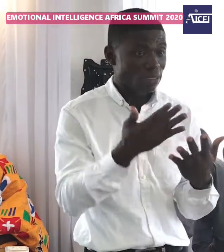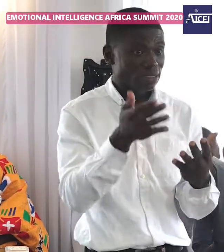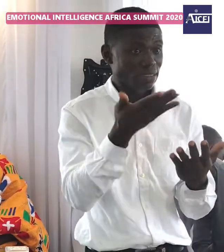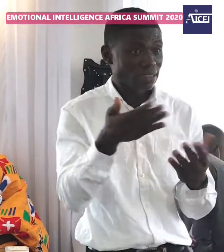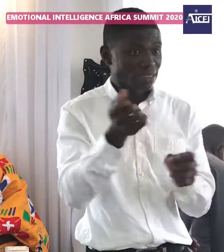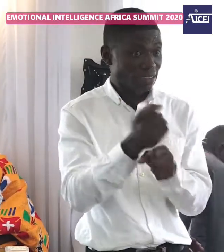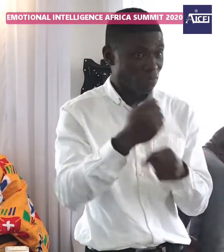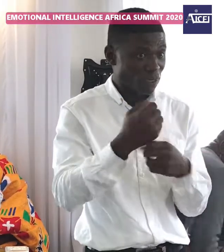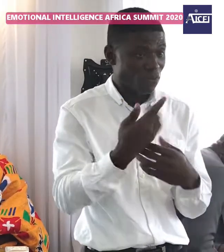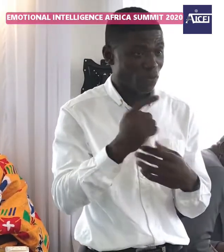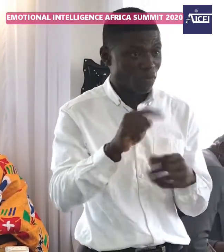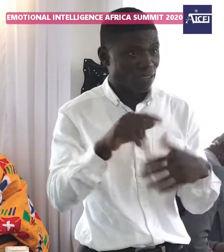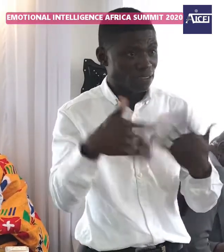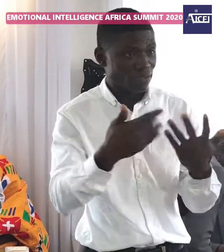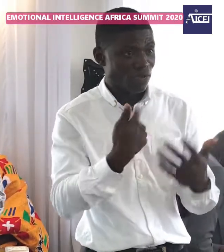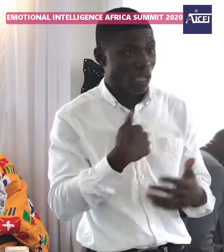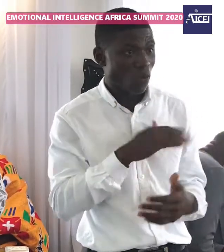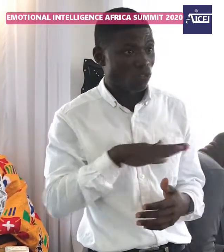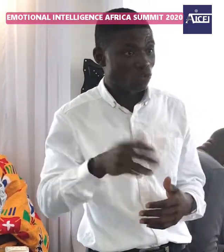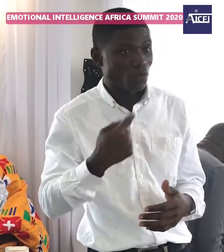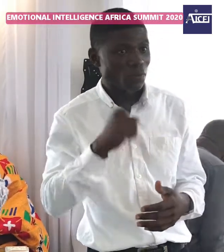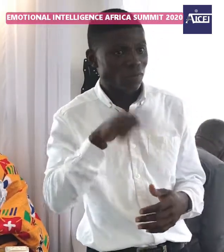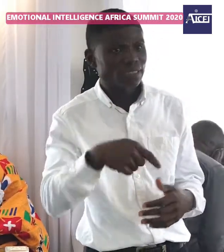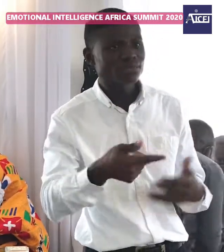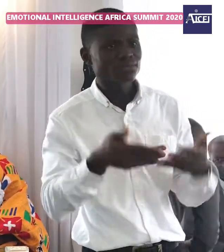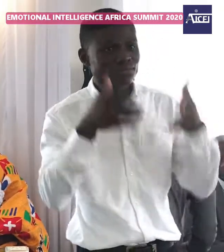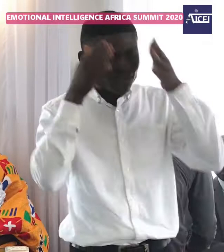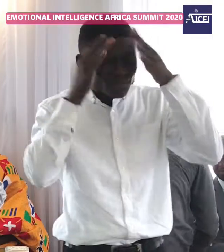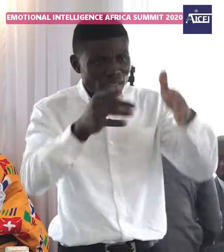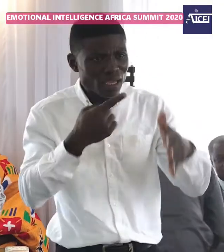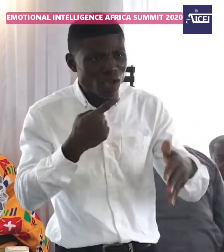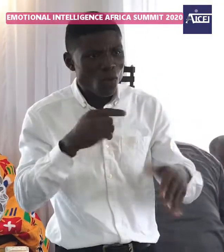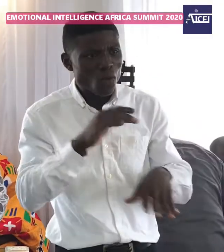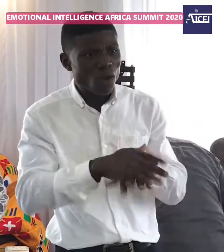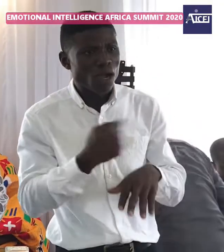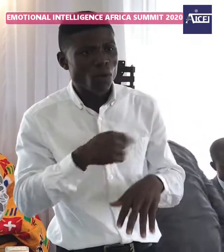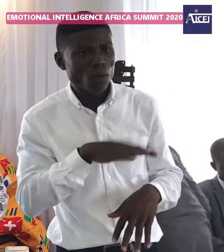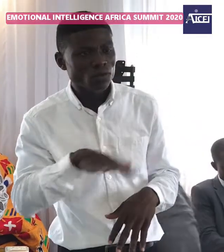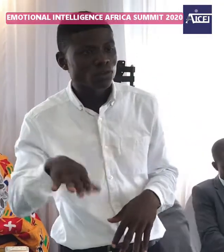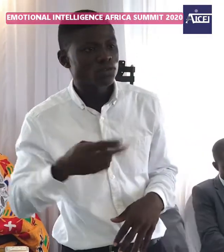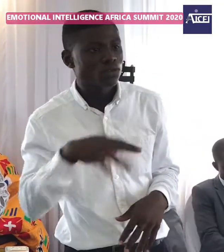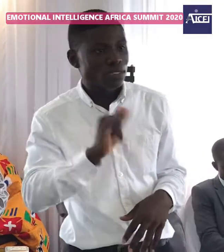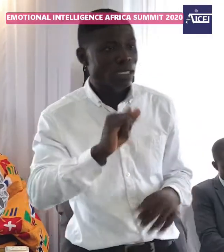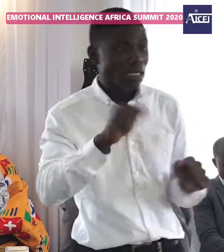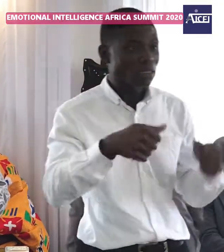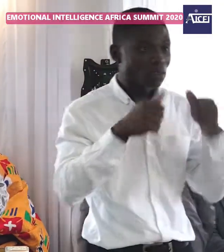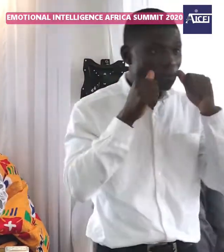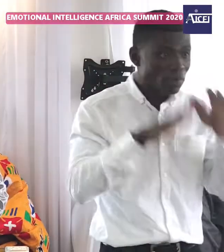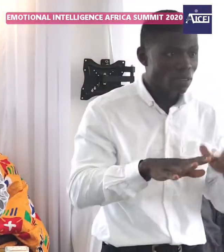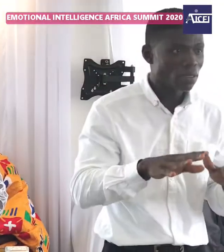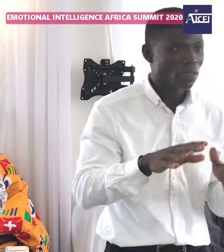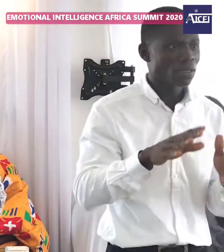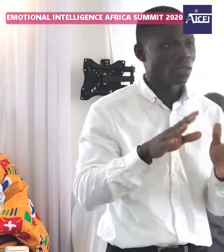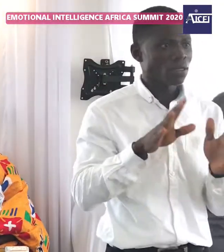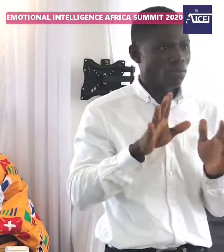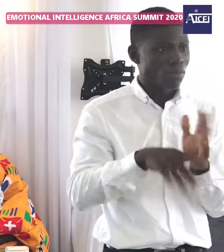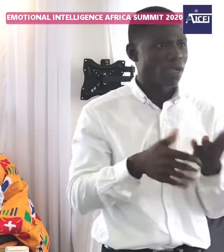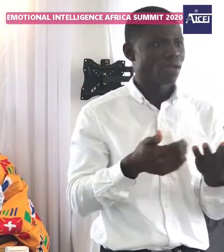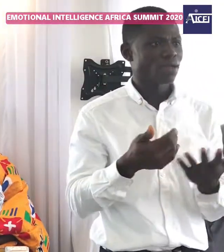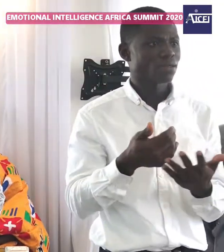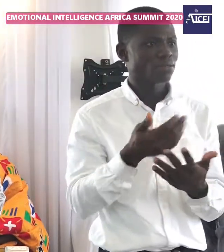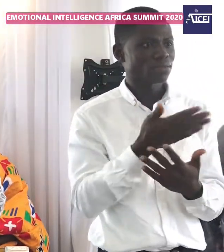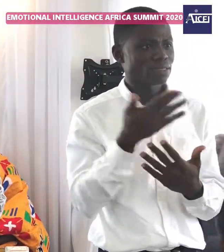Let us therefore give our littles the needed holistic attention so that they will be blessed by posterity and, for